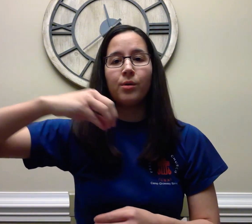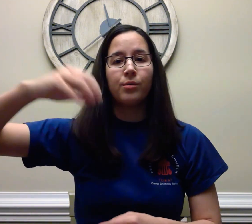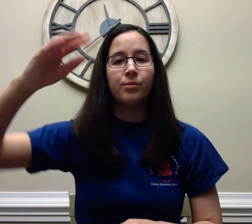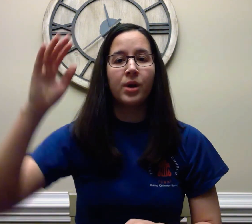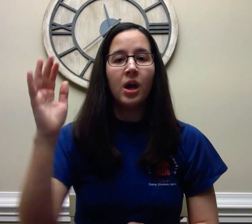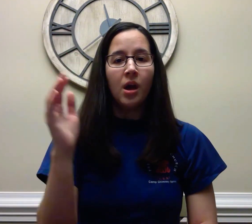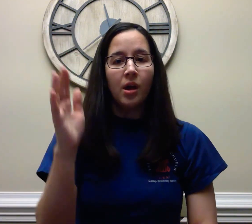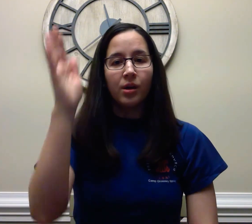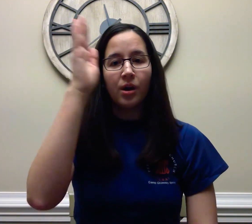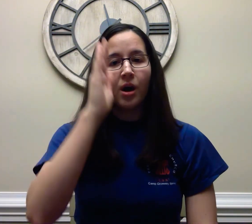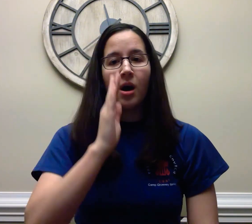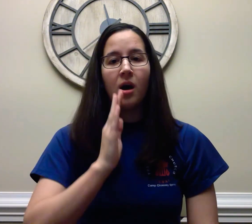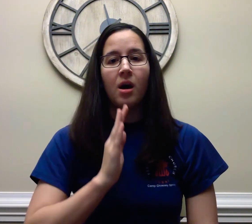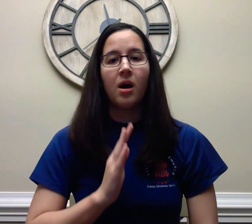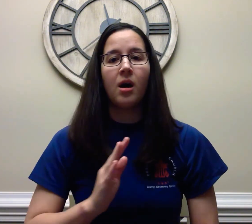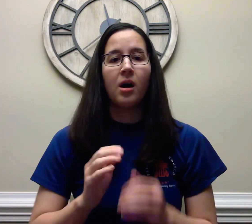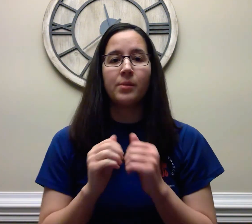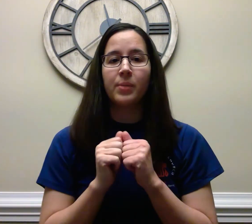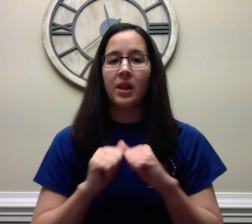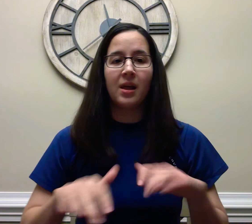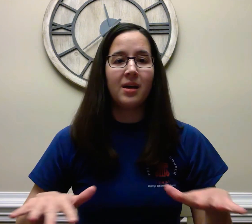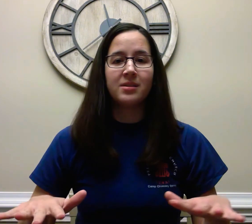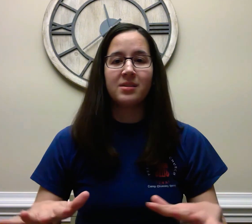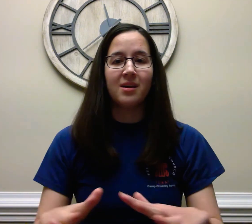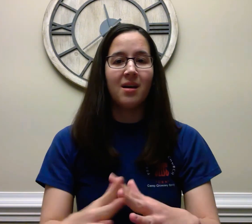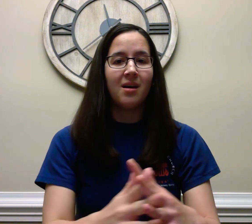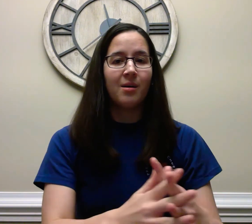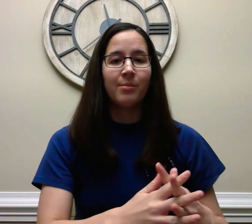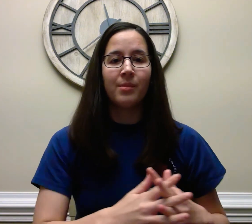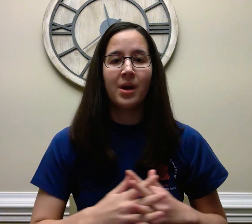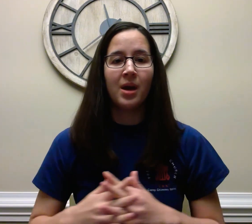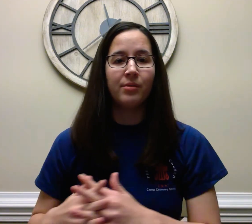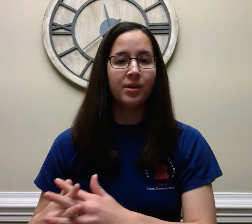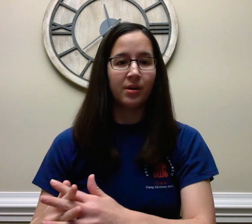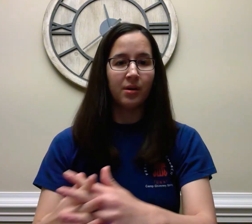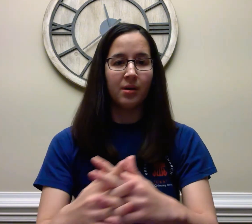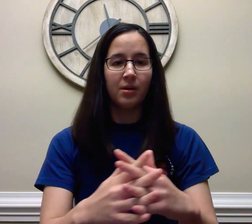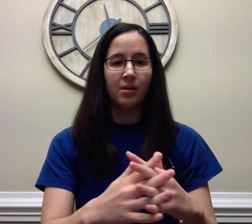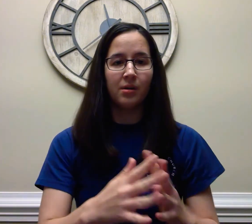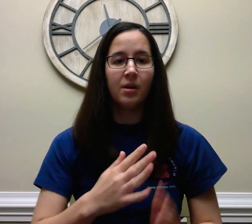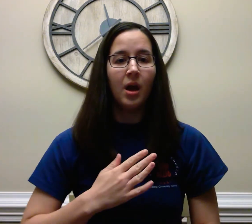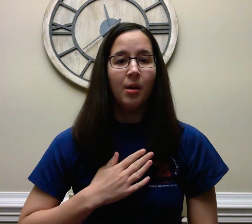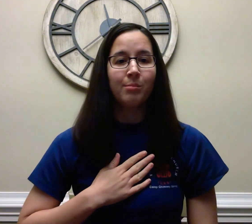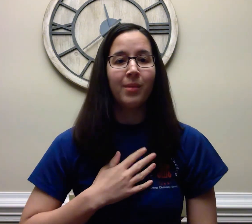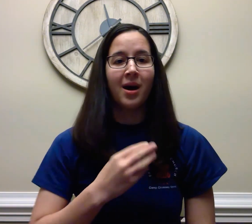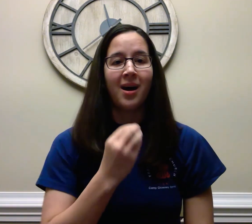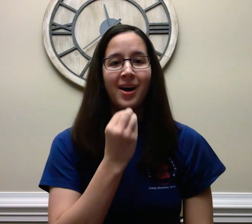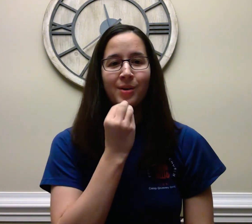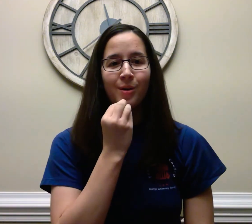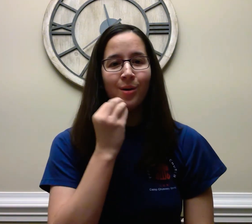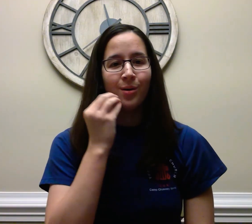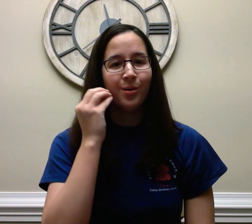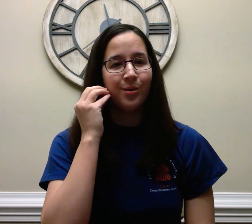foam, God bless America, my